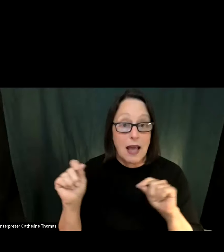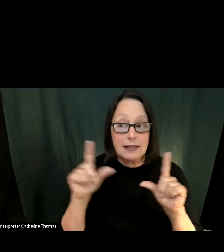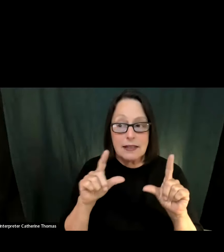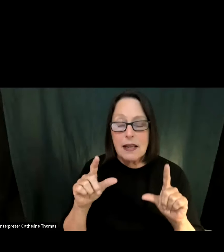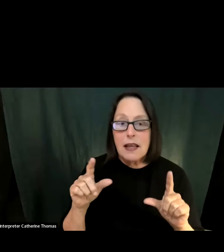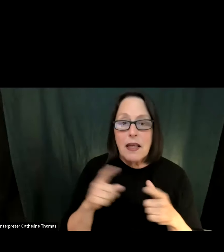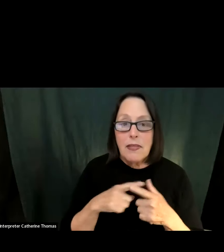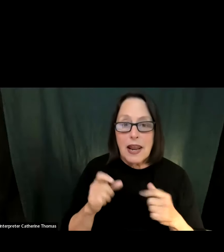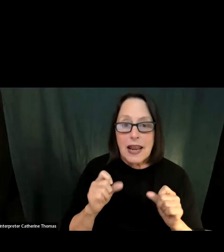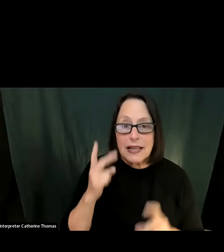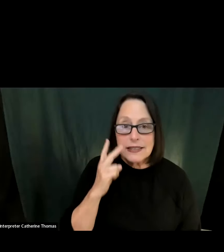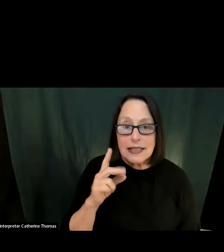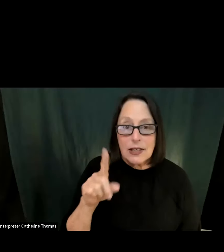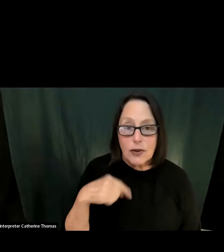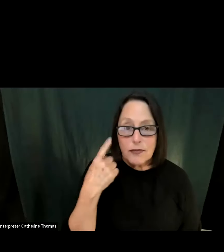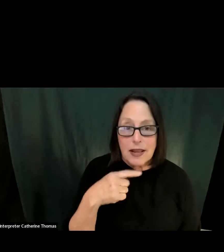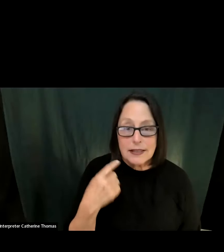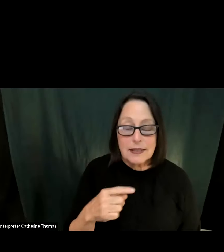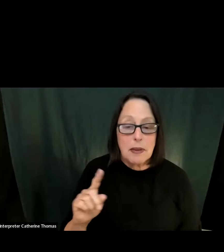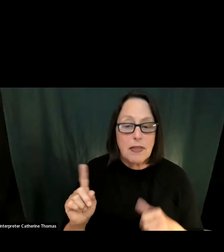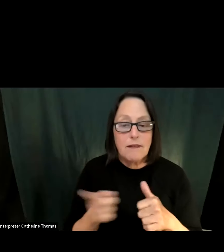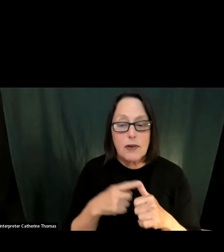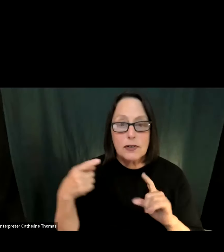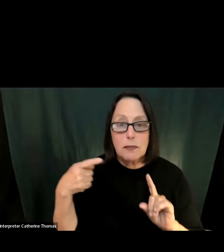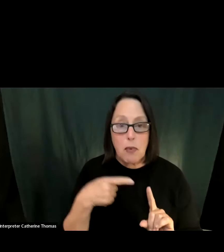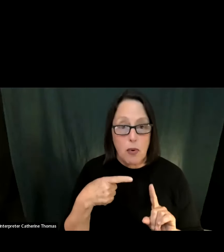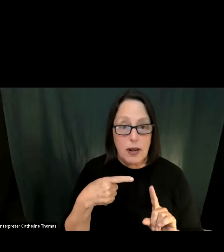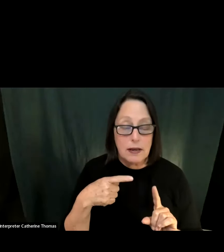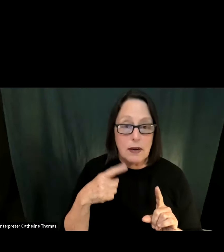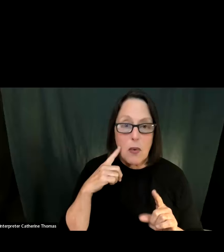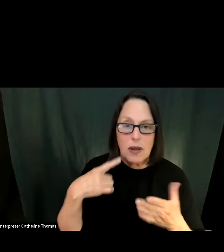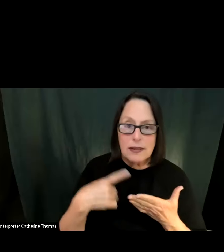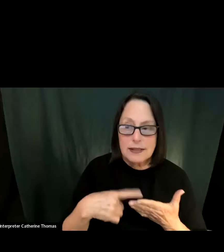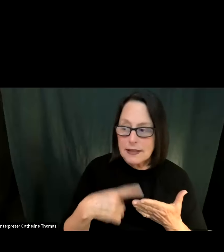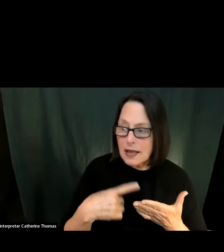get started with that first point around